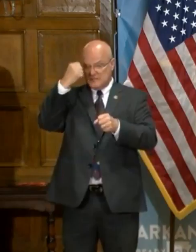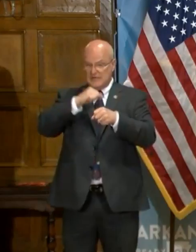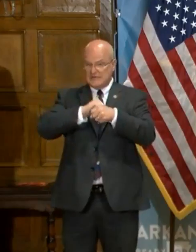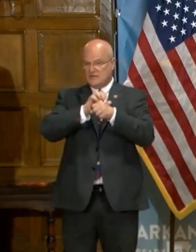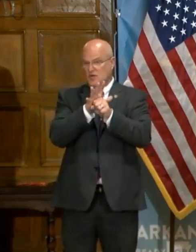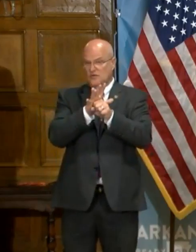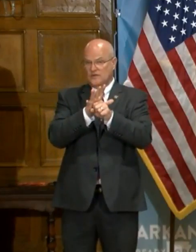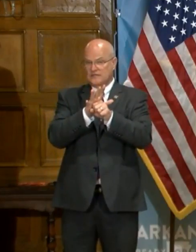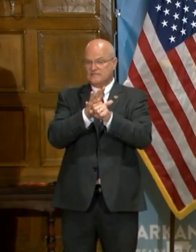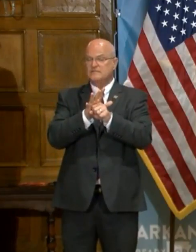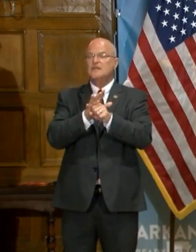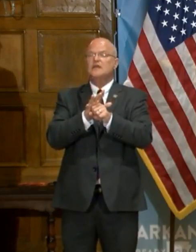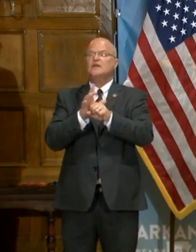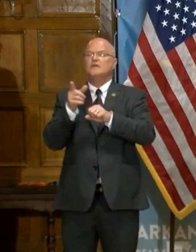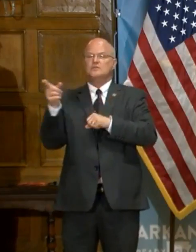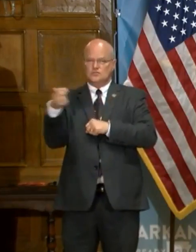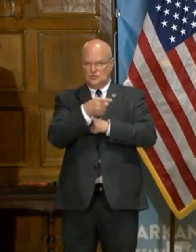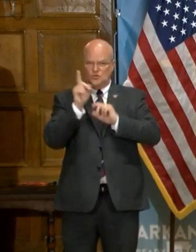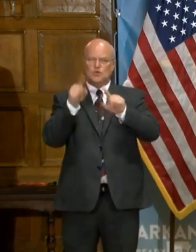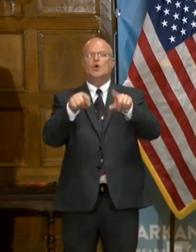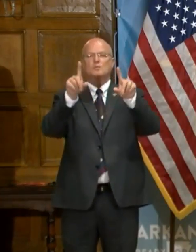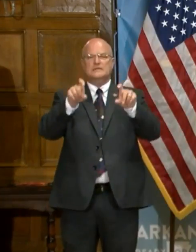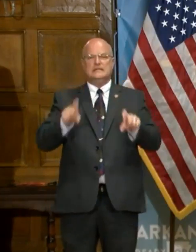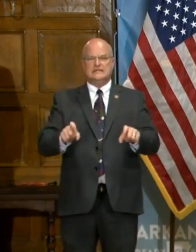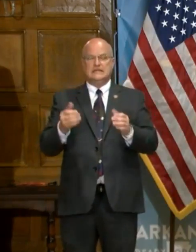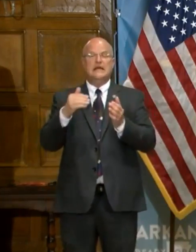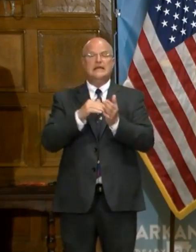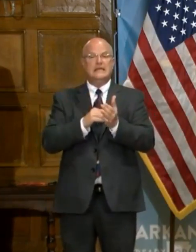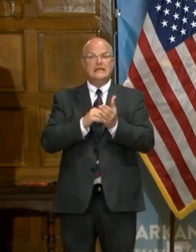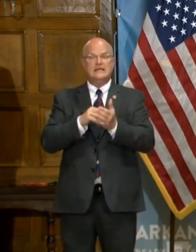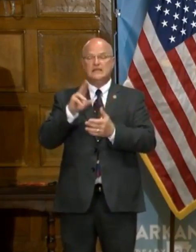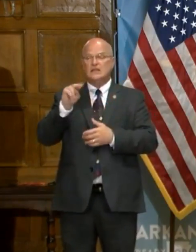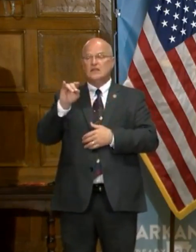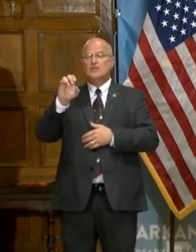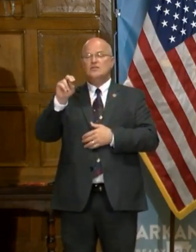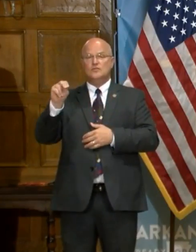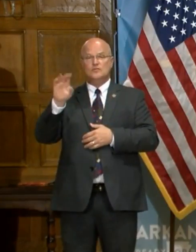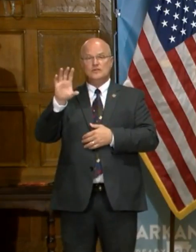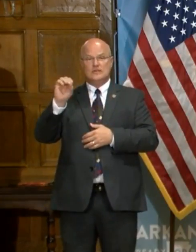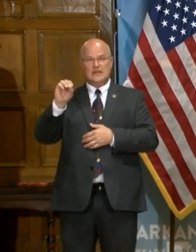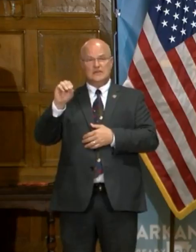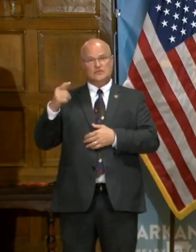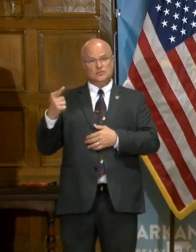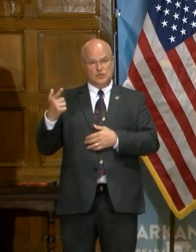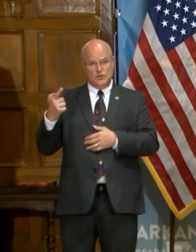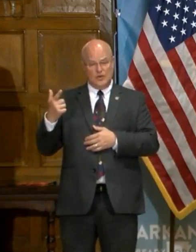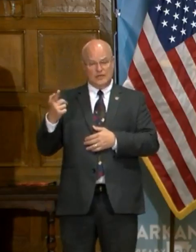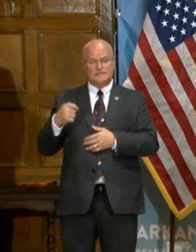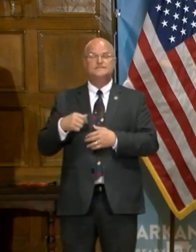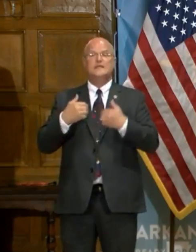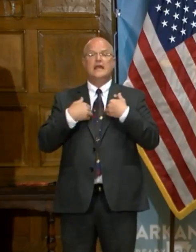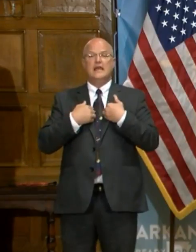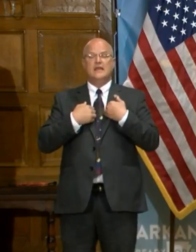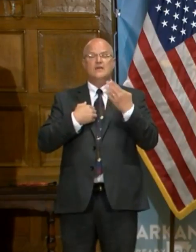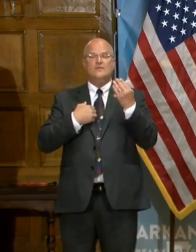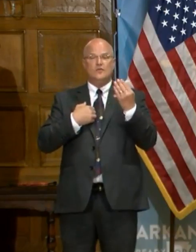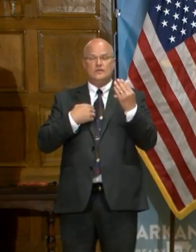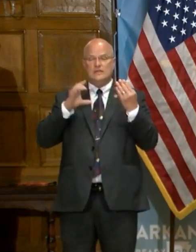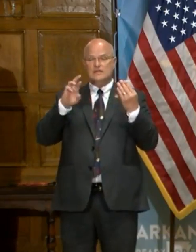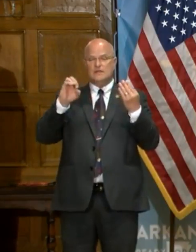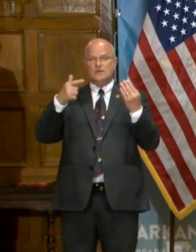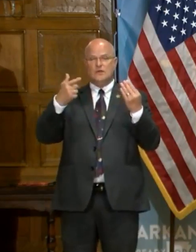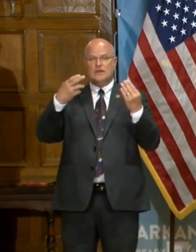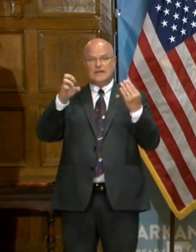case, go in and get tested. And just to go over those again, Union County, 21. We had 14 in